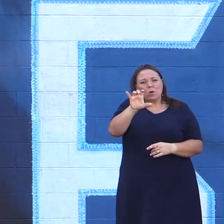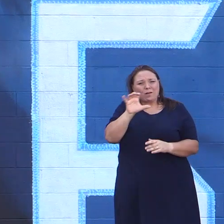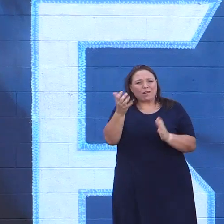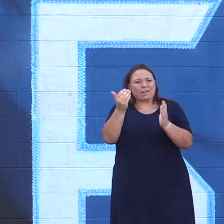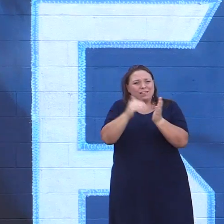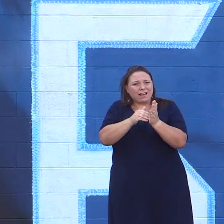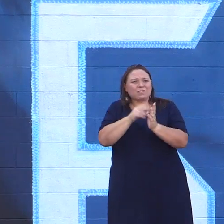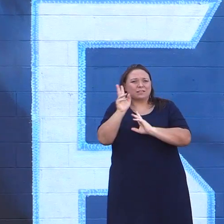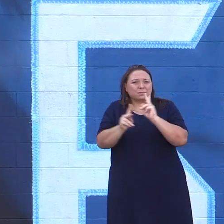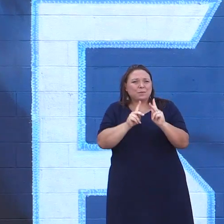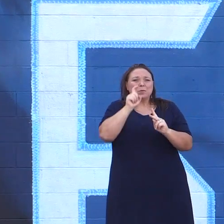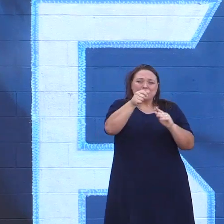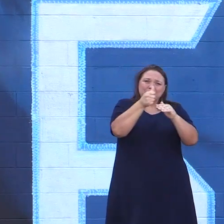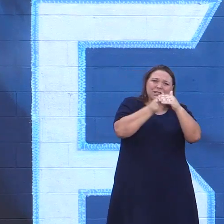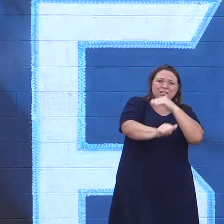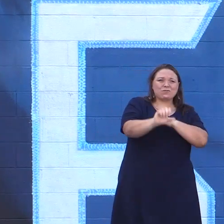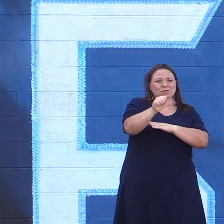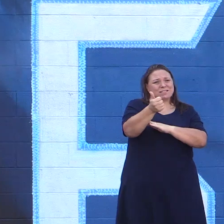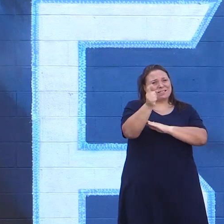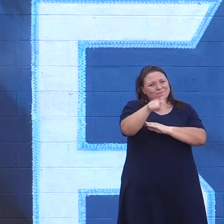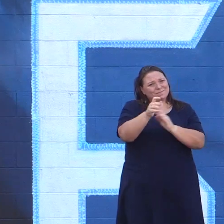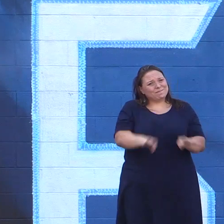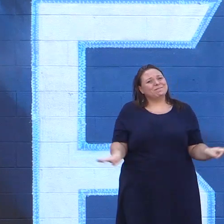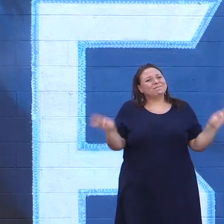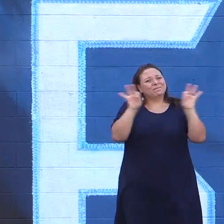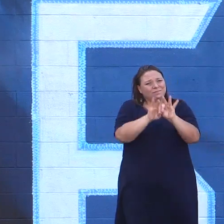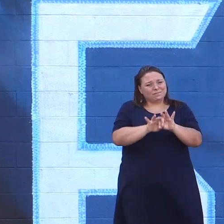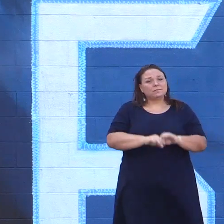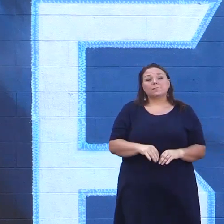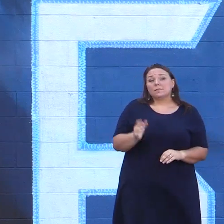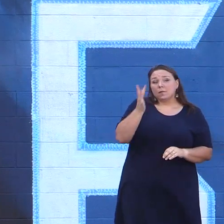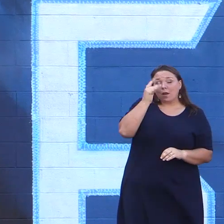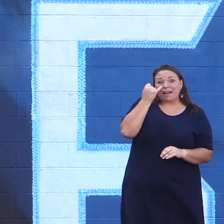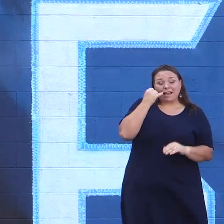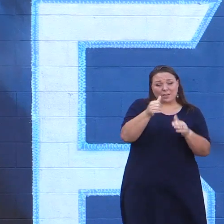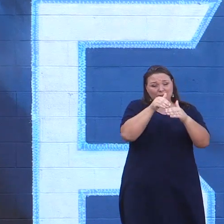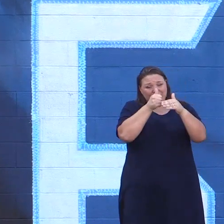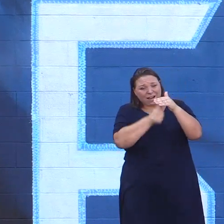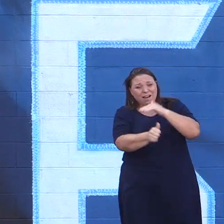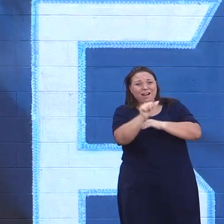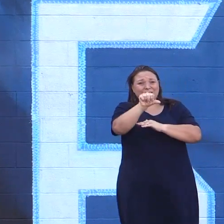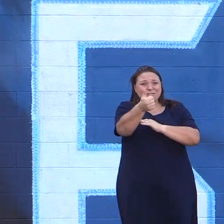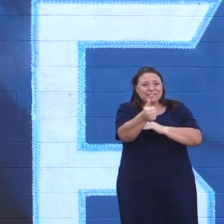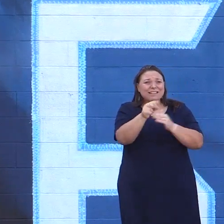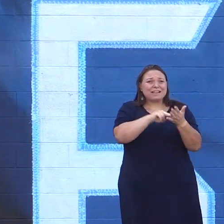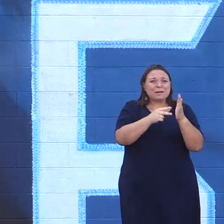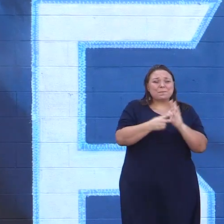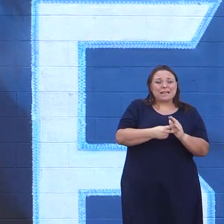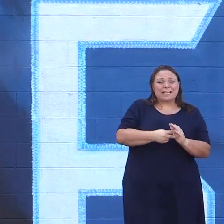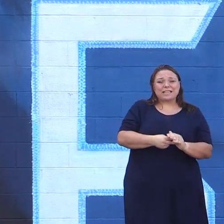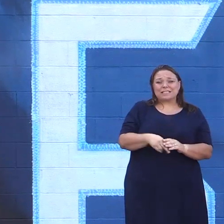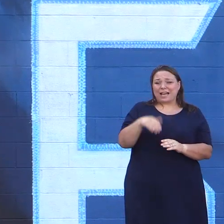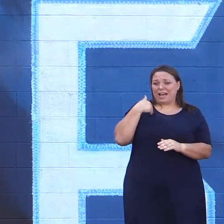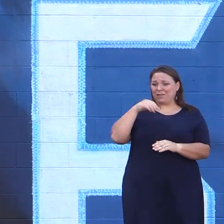We need to get that below 10. That's really important. Because if it's below 10, that means that 1 in 10,000 individuals are